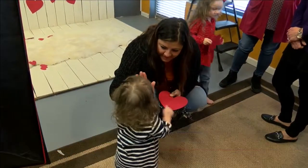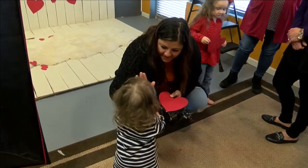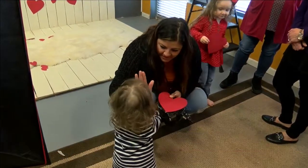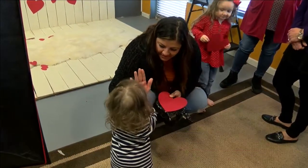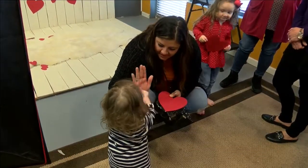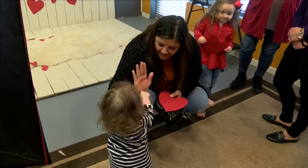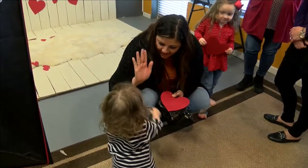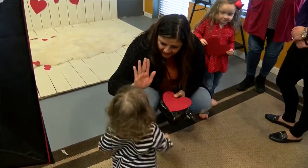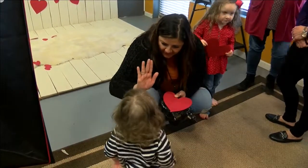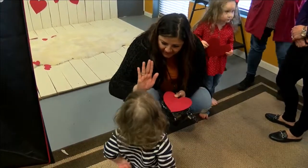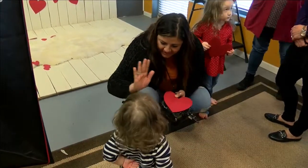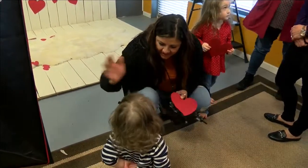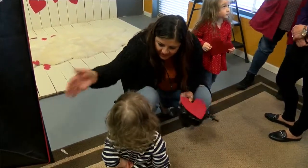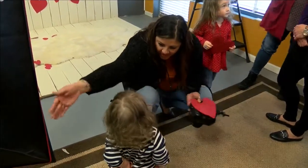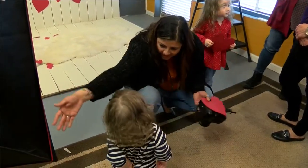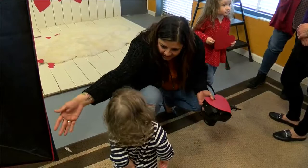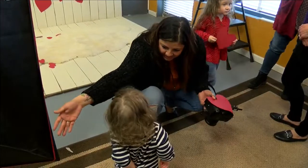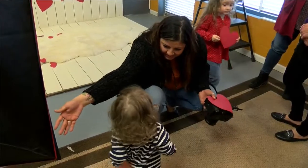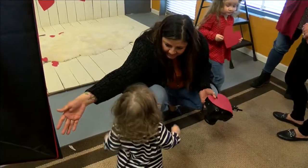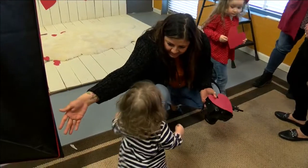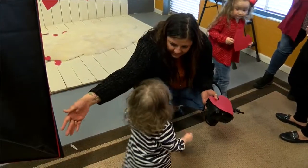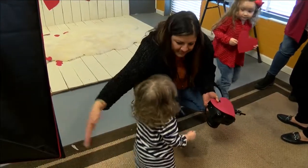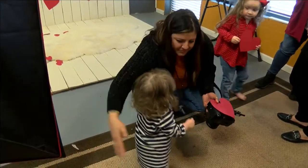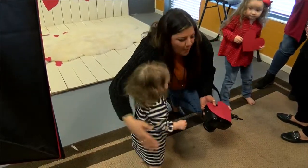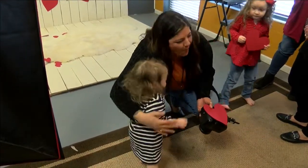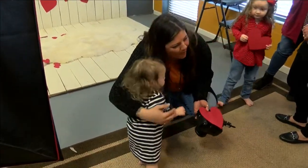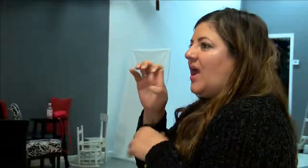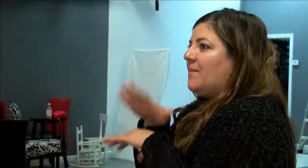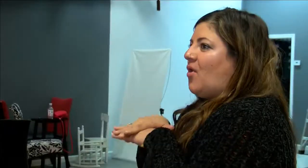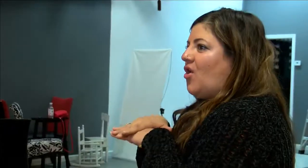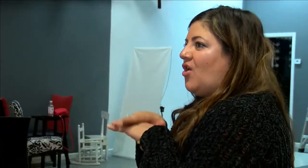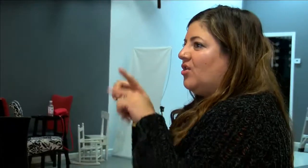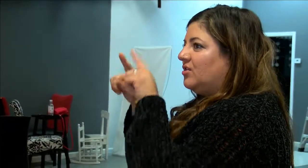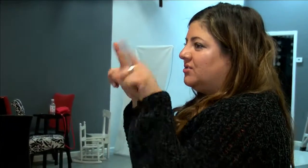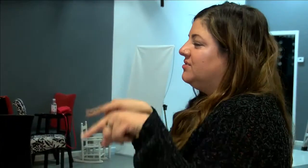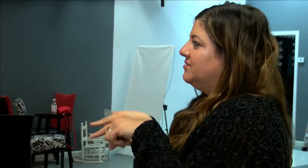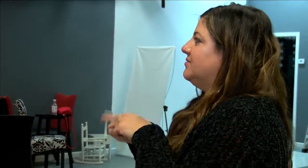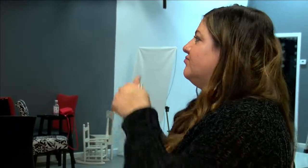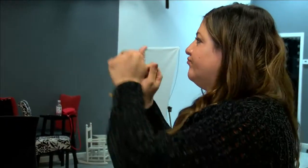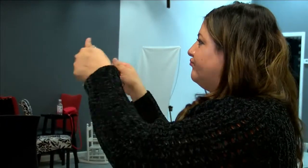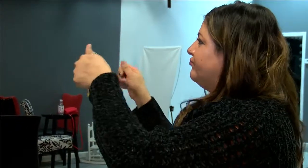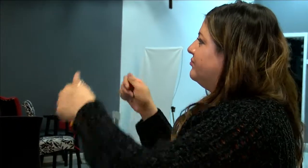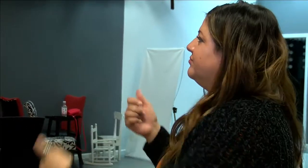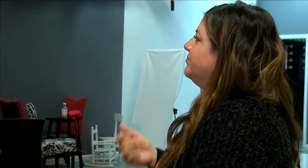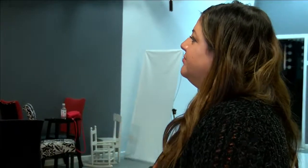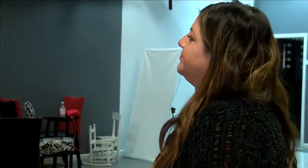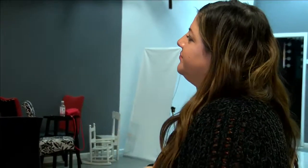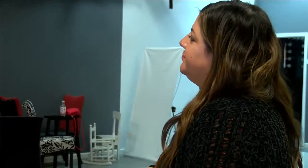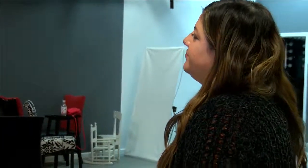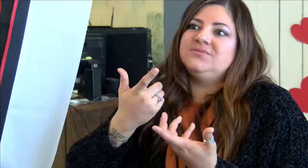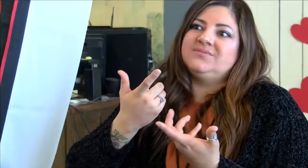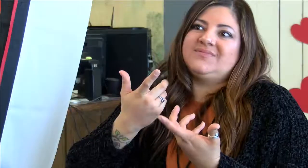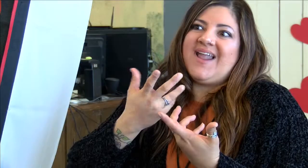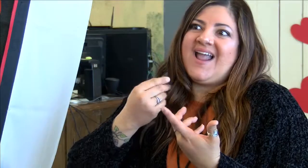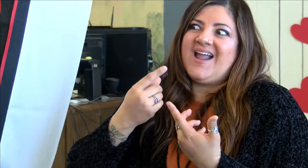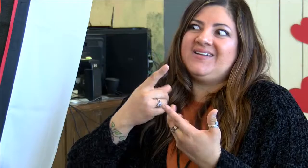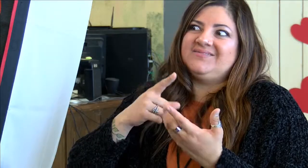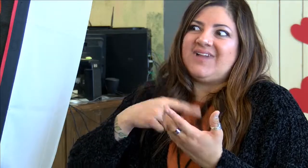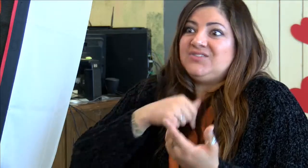and recently, due to an interpreter shortage, she's been left without a voice too. But sometimes the interpreter is not available to come. There's just no one at all to